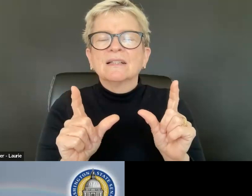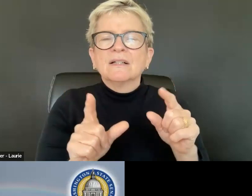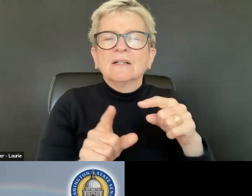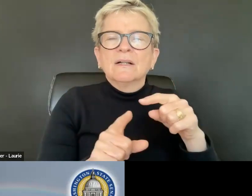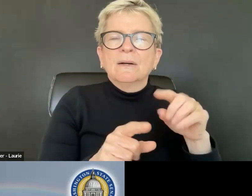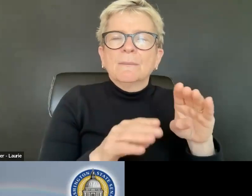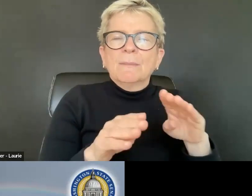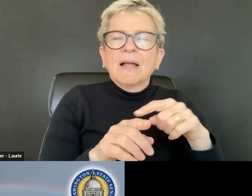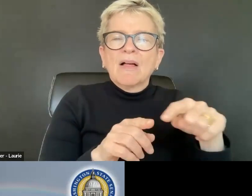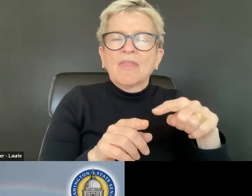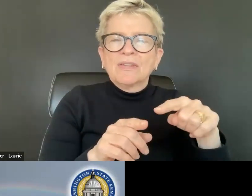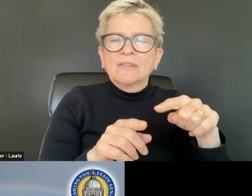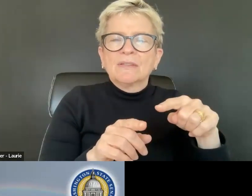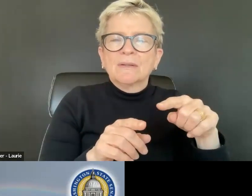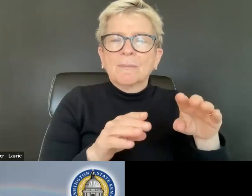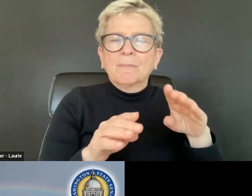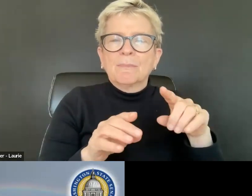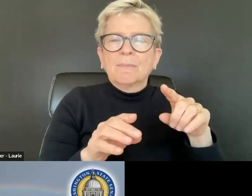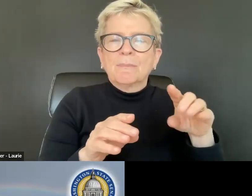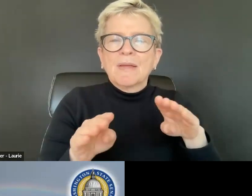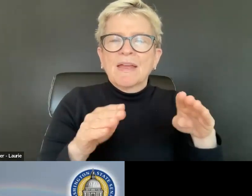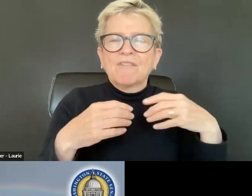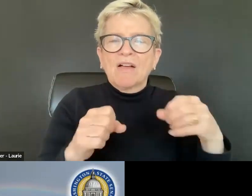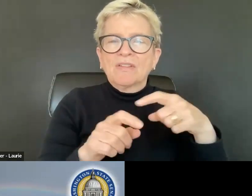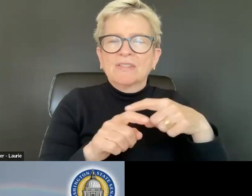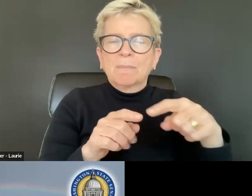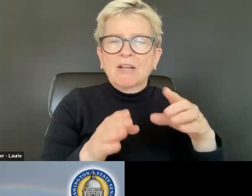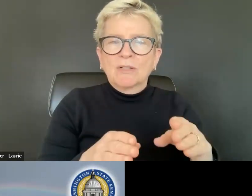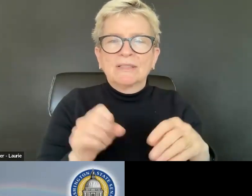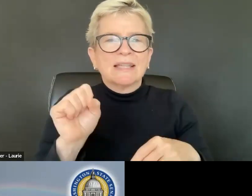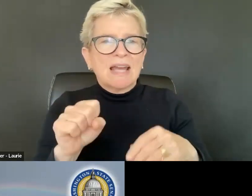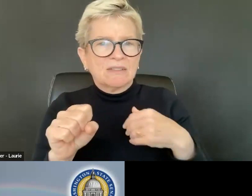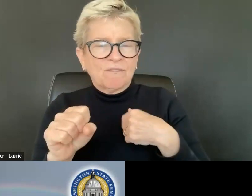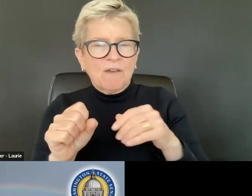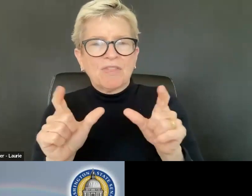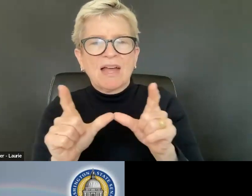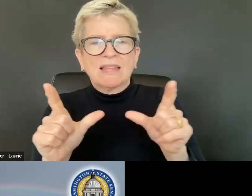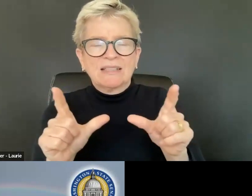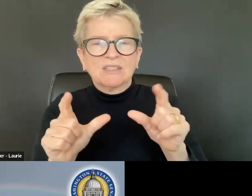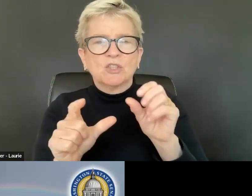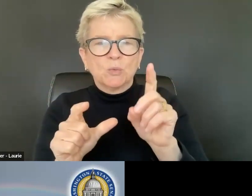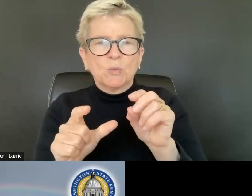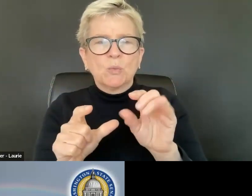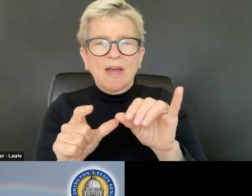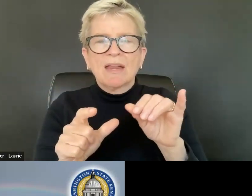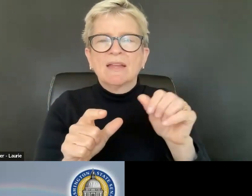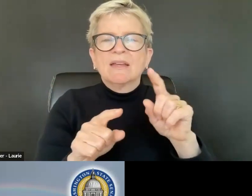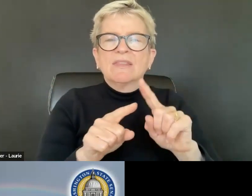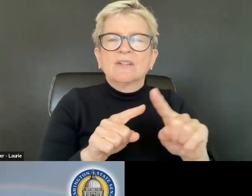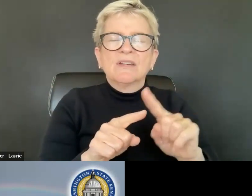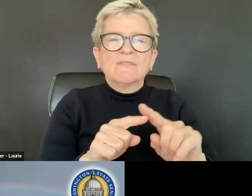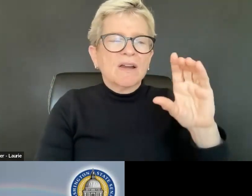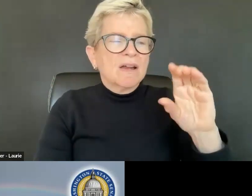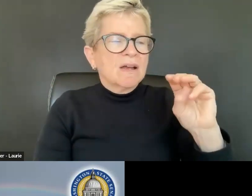probably. Yeah, so if you have that license, then that's what you can do it for. There are different compacts